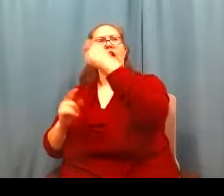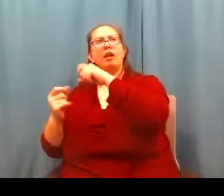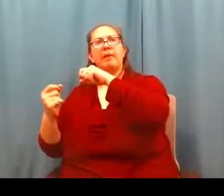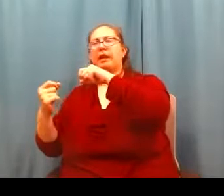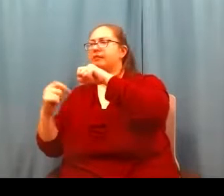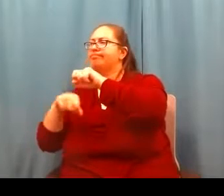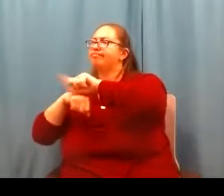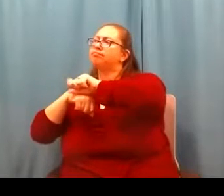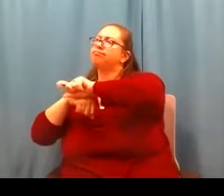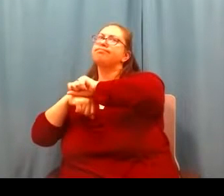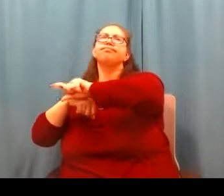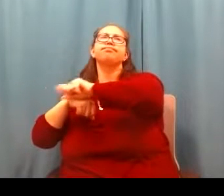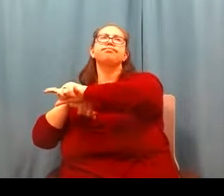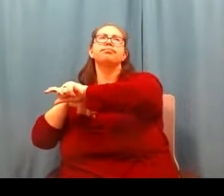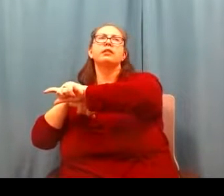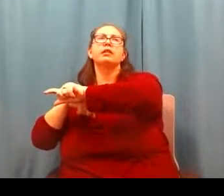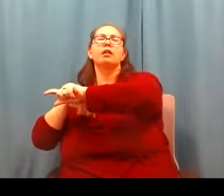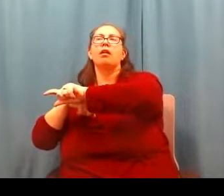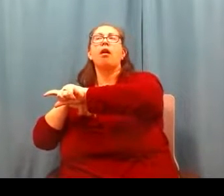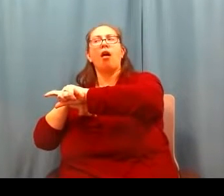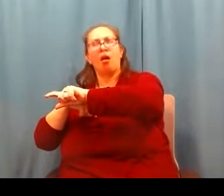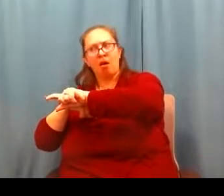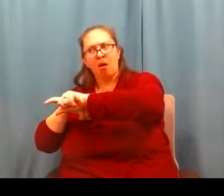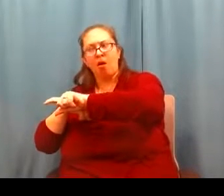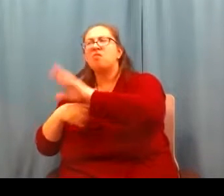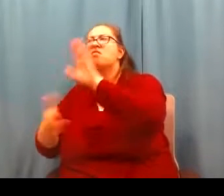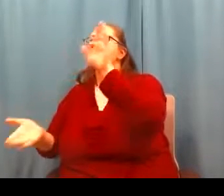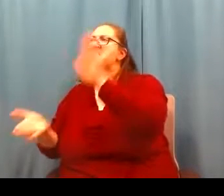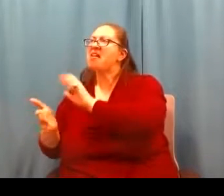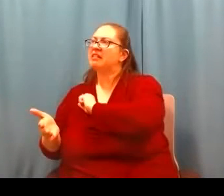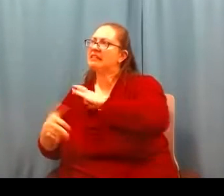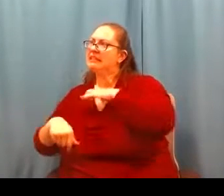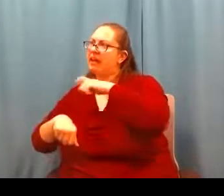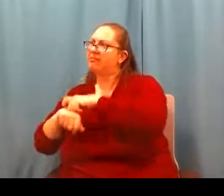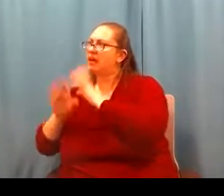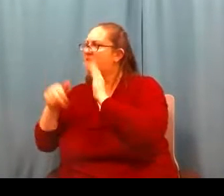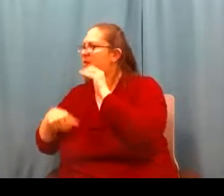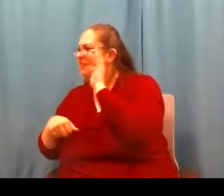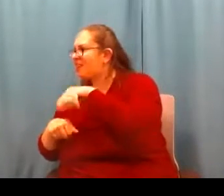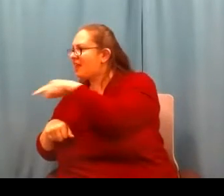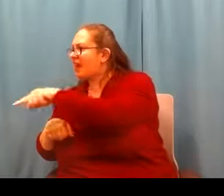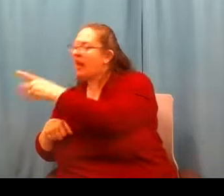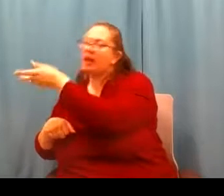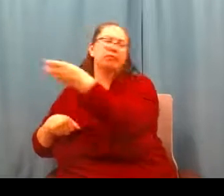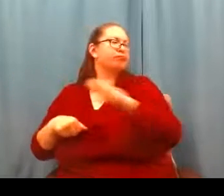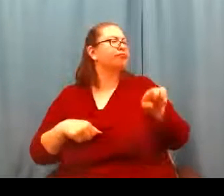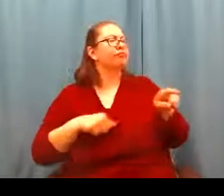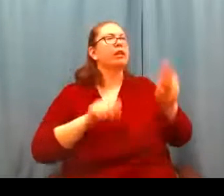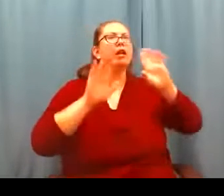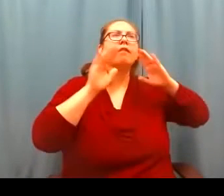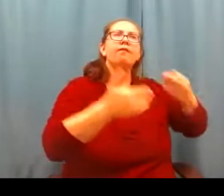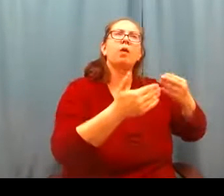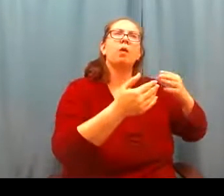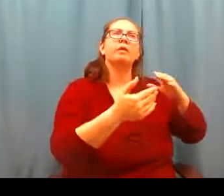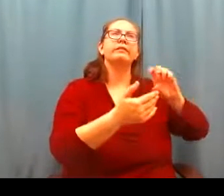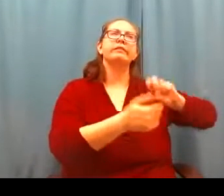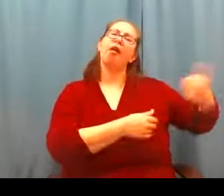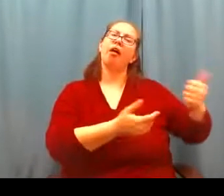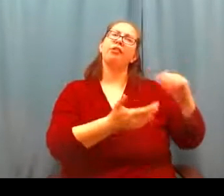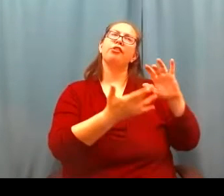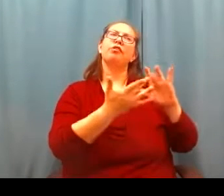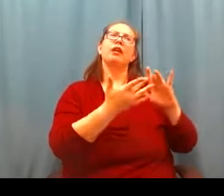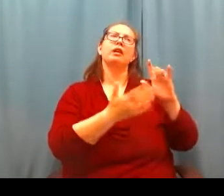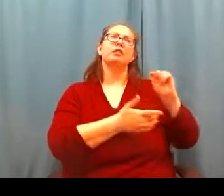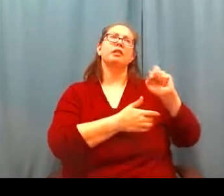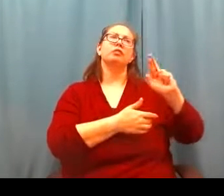able to increase our capacity to handle the caseload. Thank you, Dr. Echols. I have one more question for you at